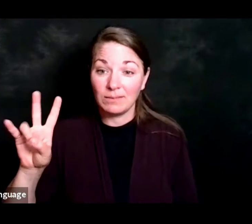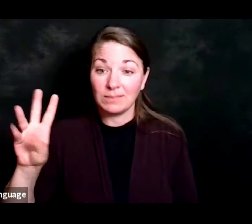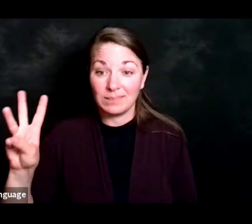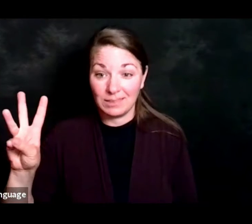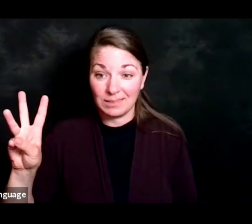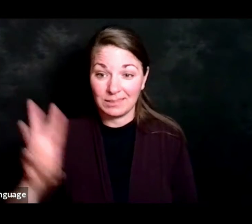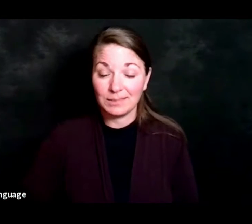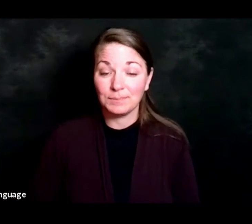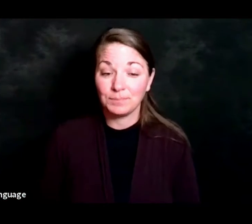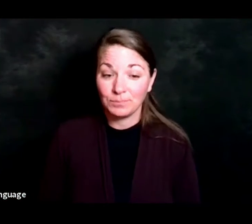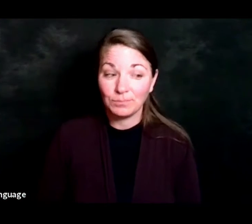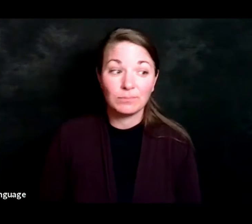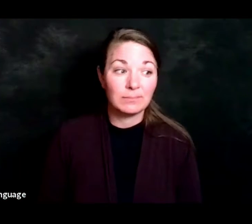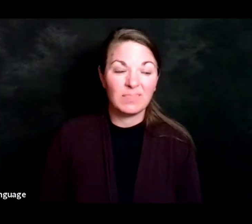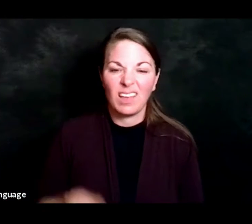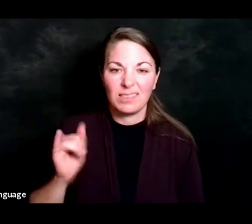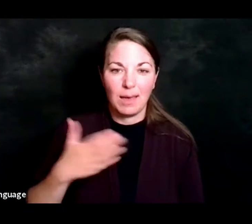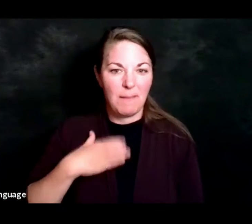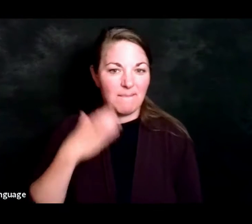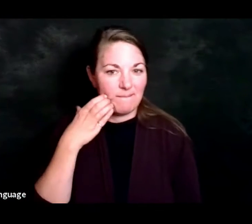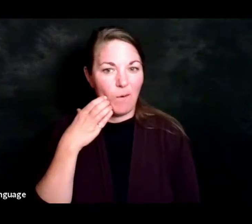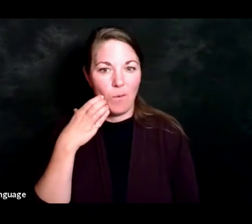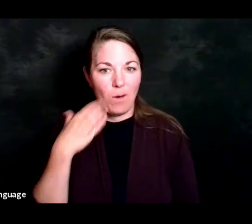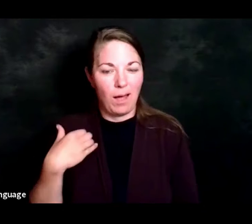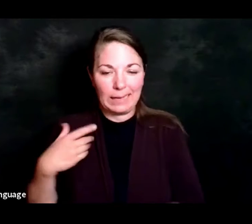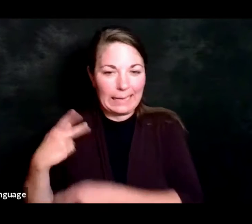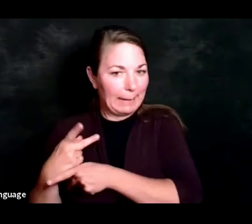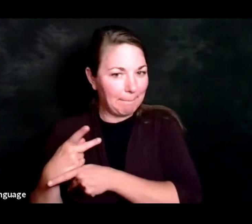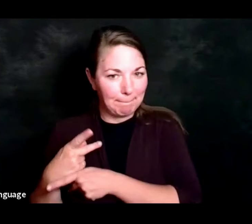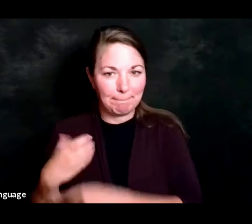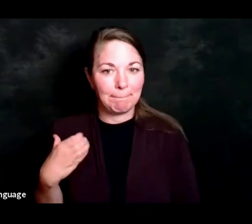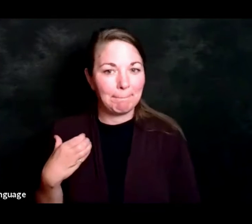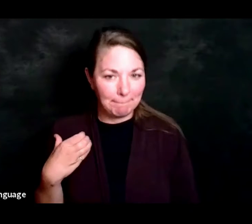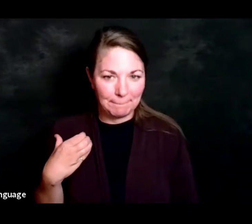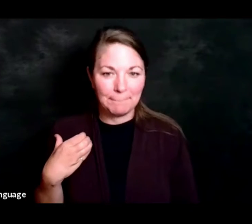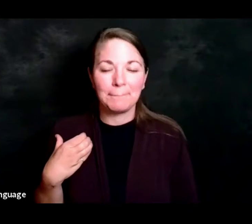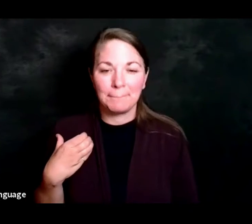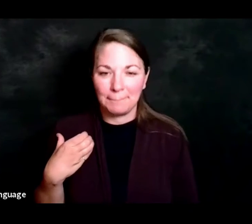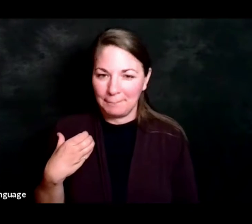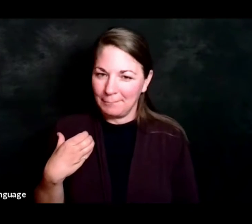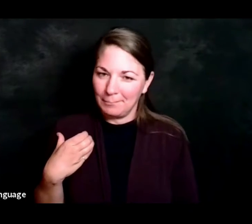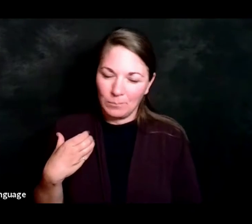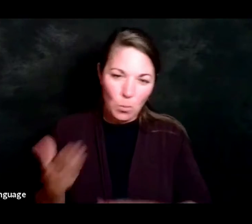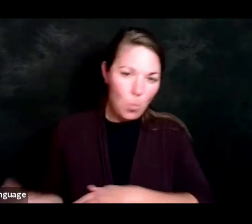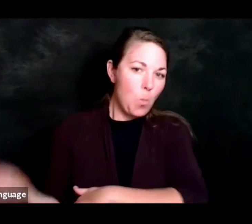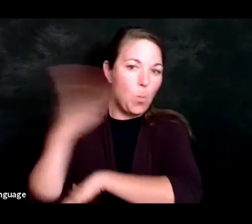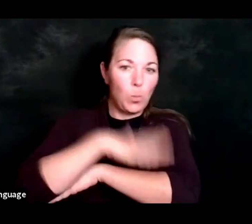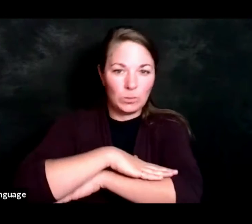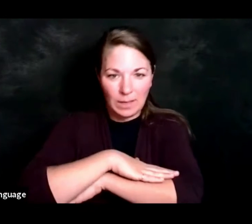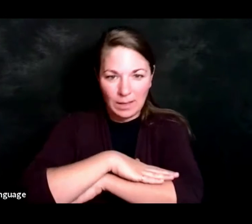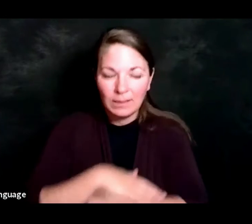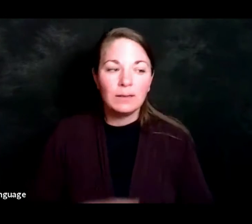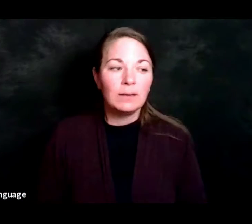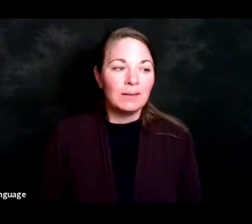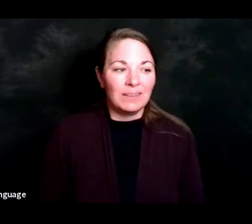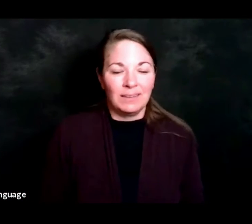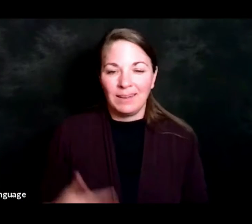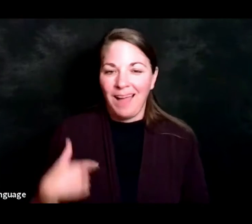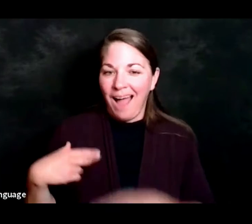503-269-4176. That phone I keep with me 24/7, and I refer to it as my bat